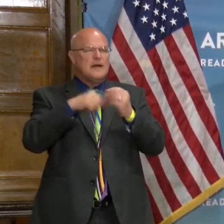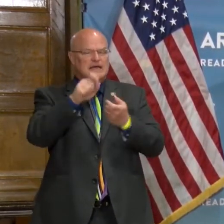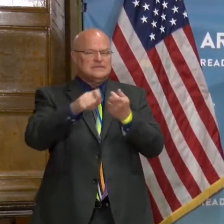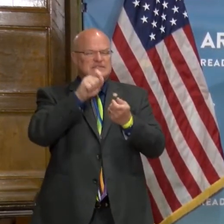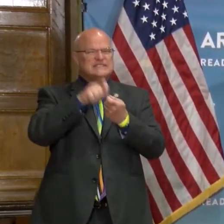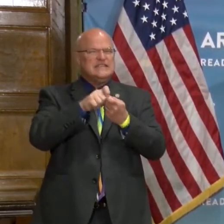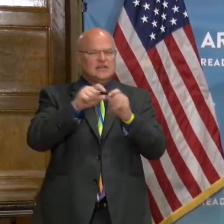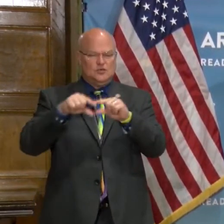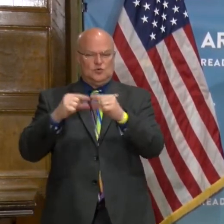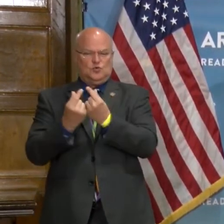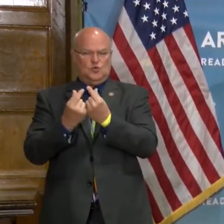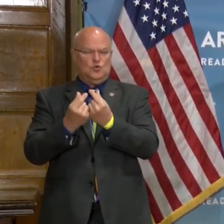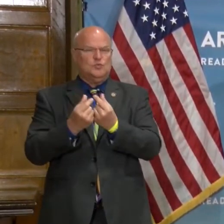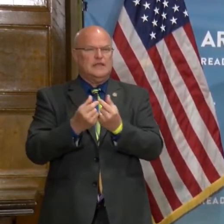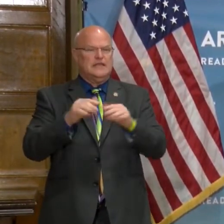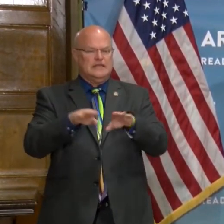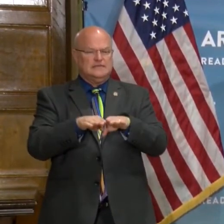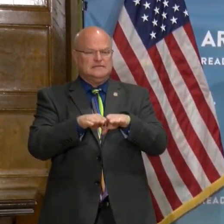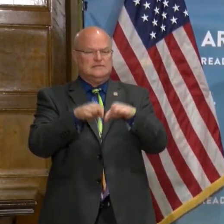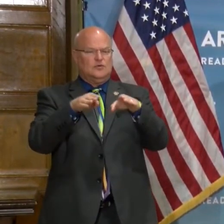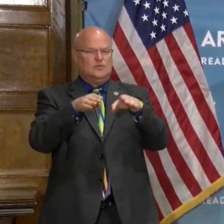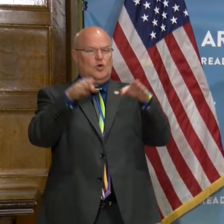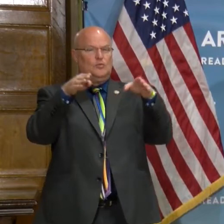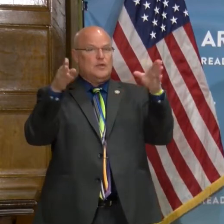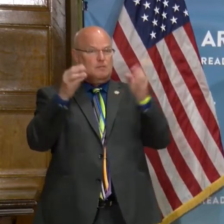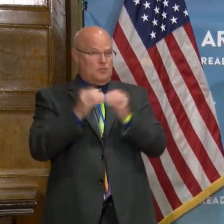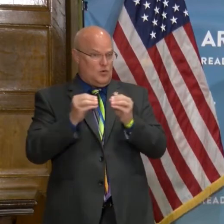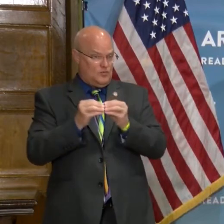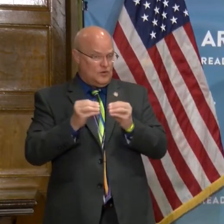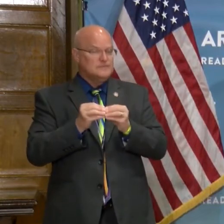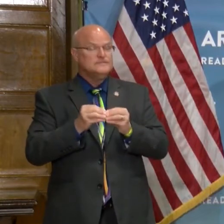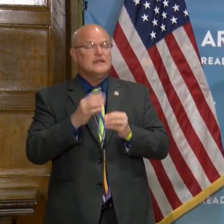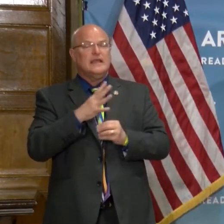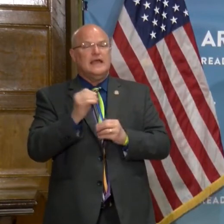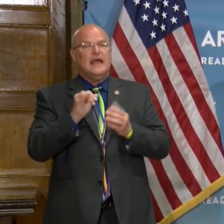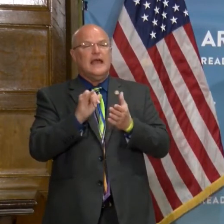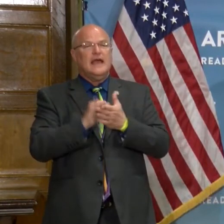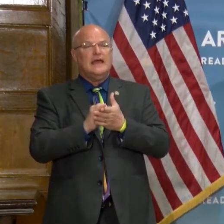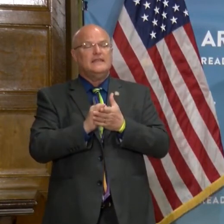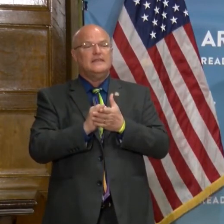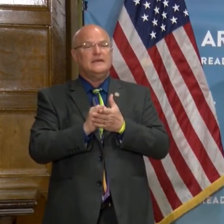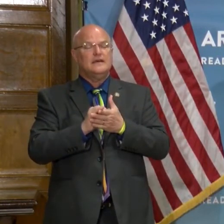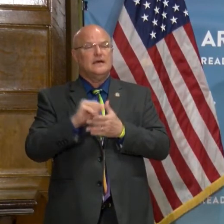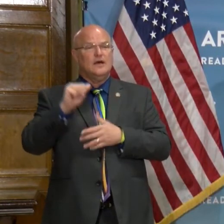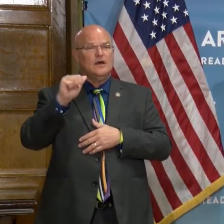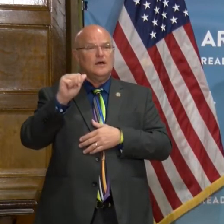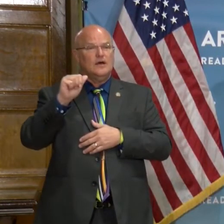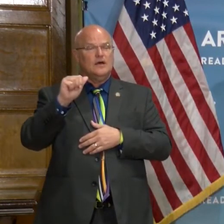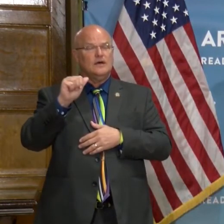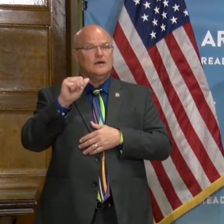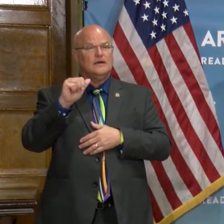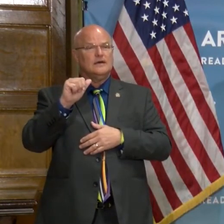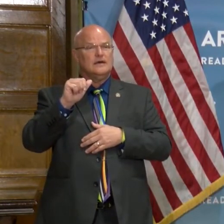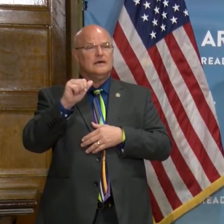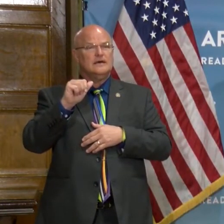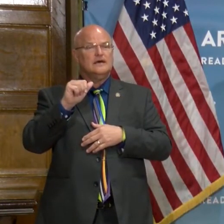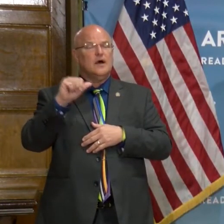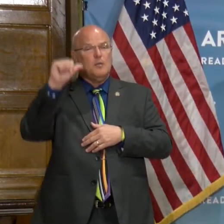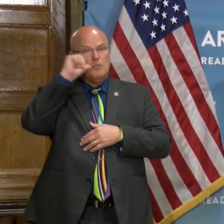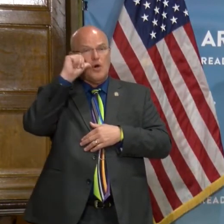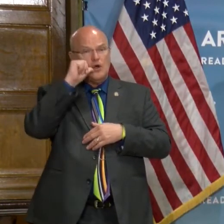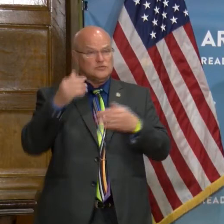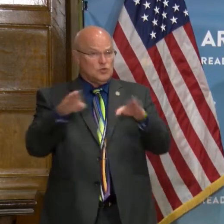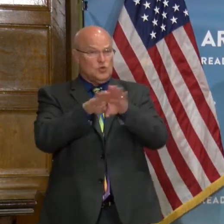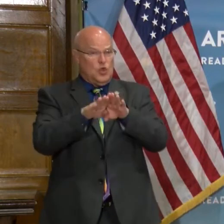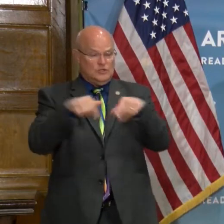particular grouping and lifting of restrictions. And the bars that we have that are still closed